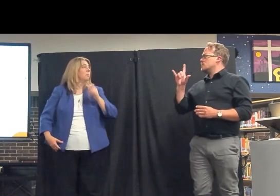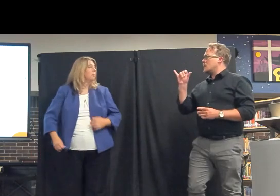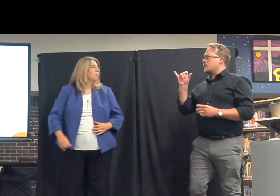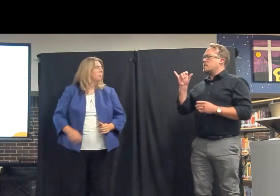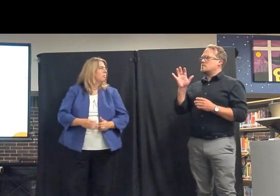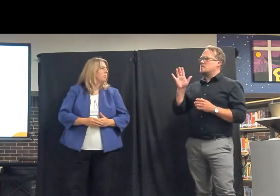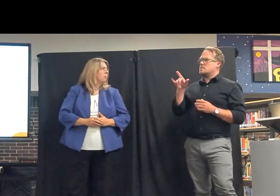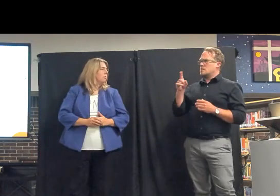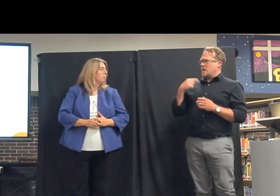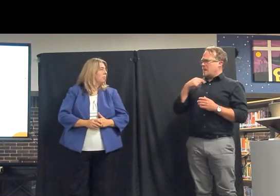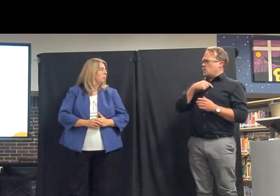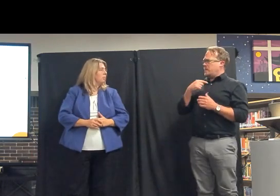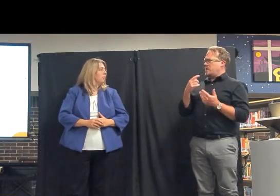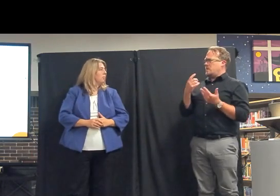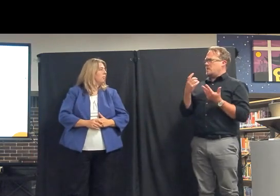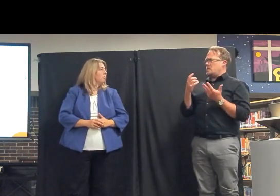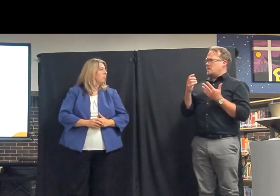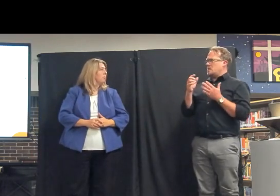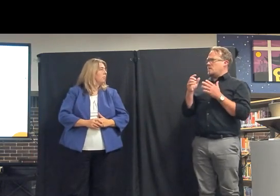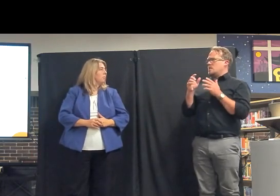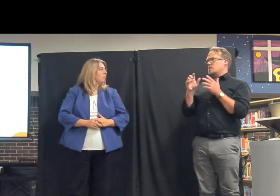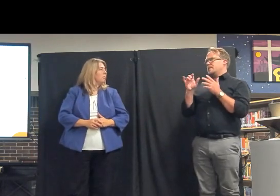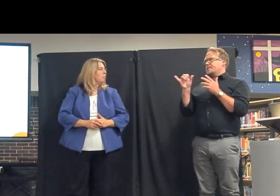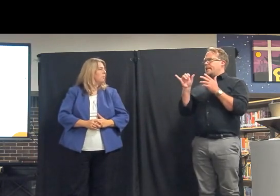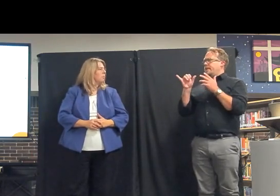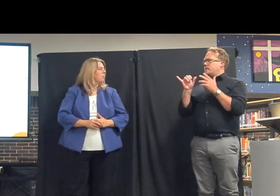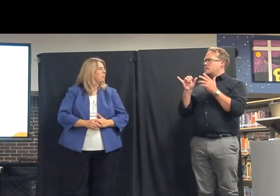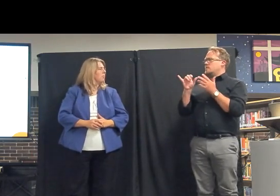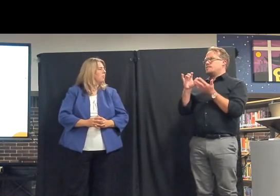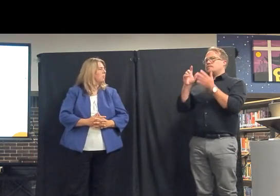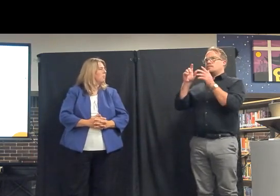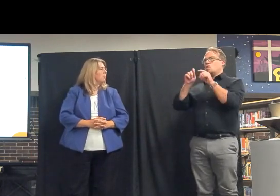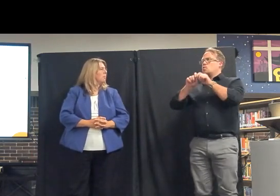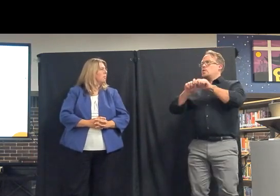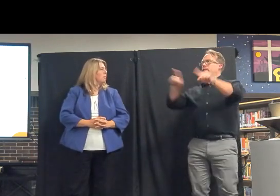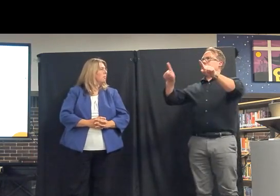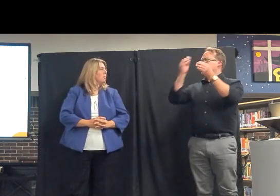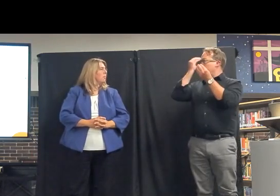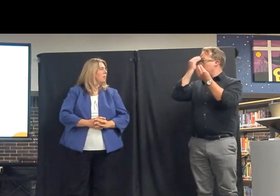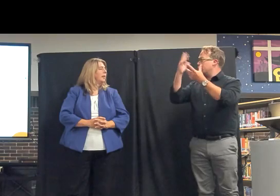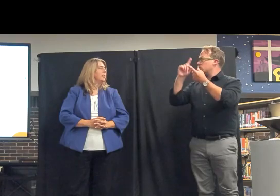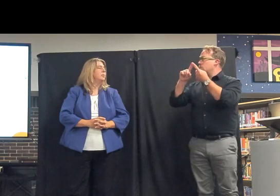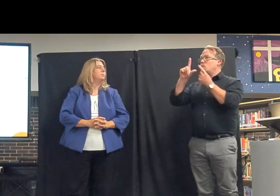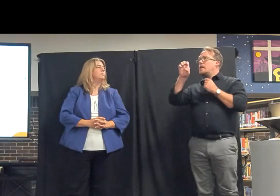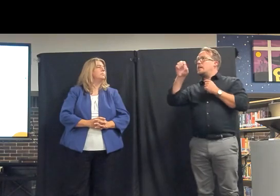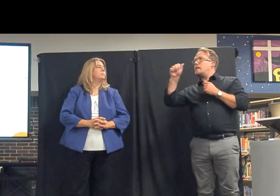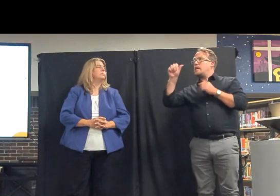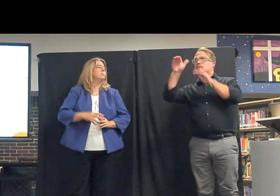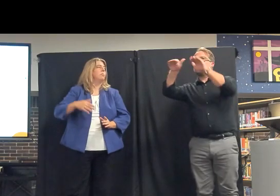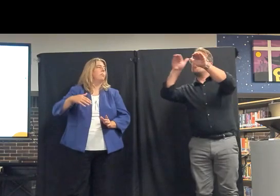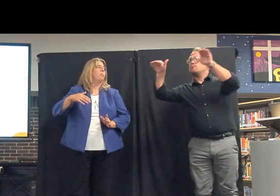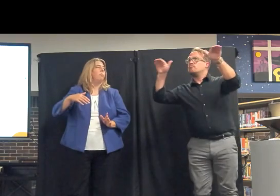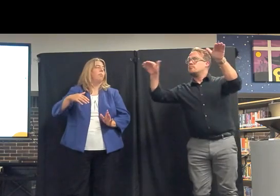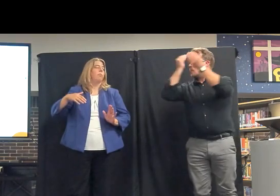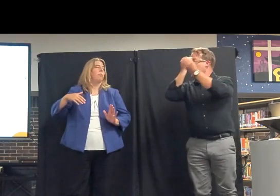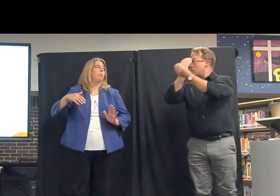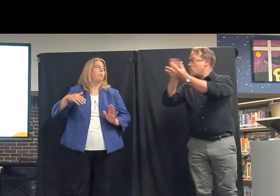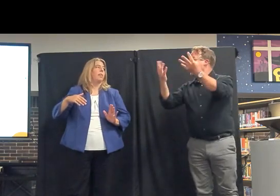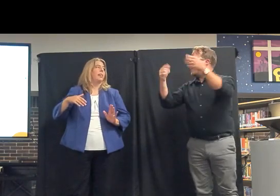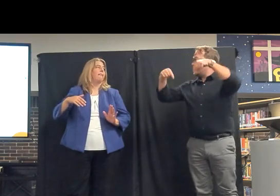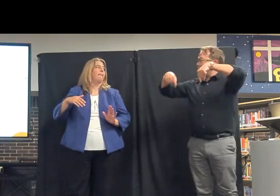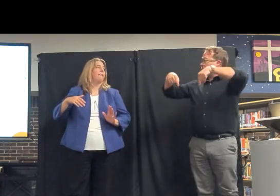have we been able to send sort of maybe a press release to all of our LEAs to let them know that